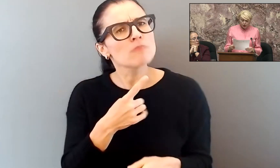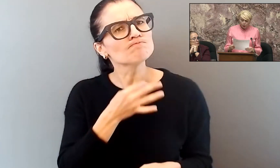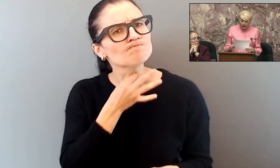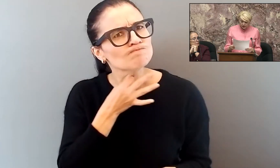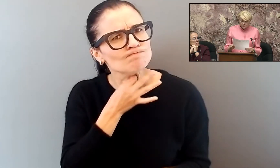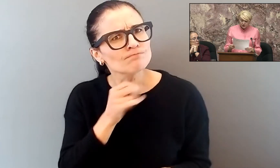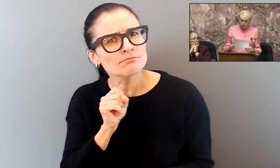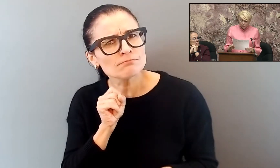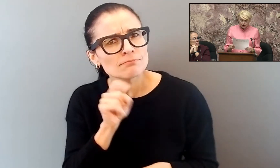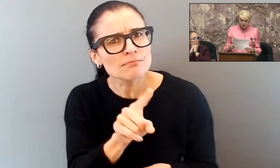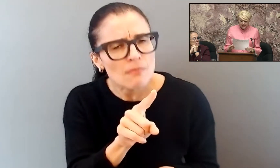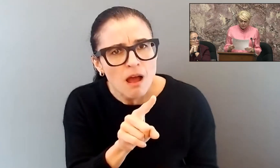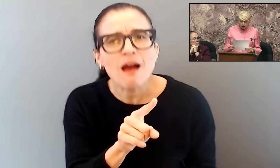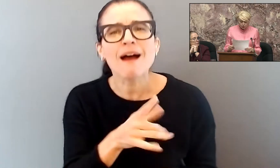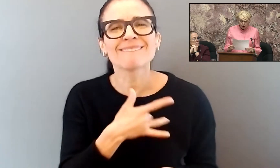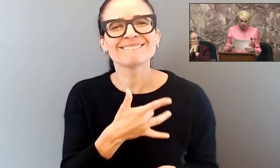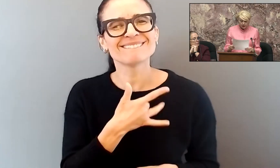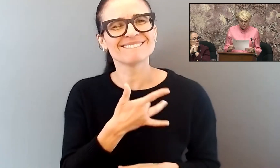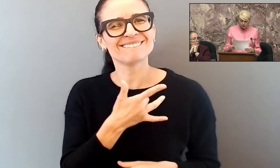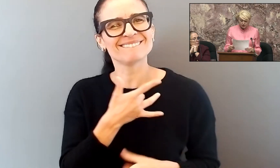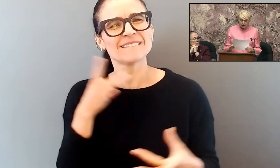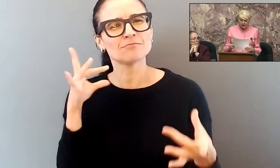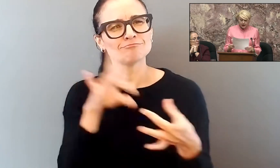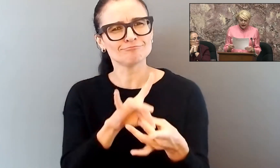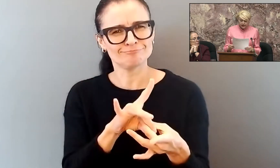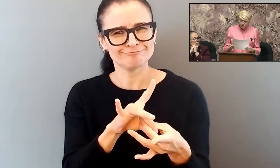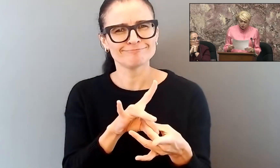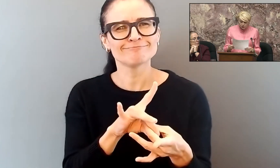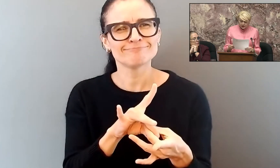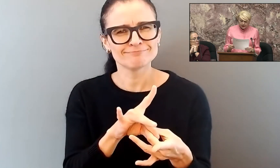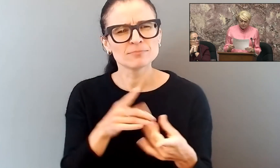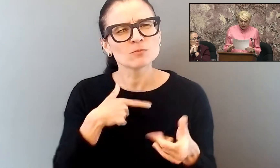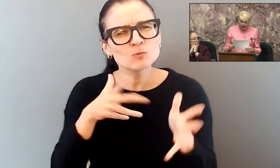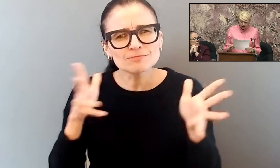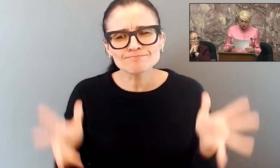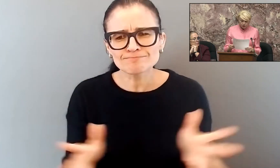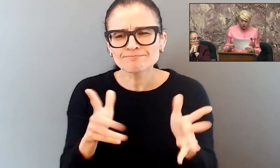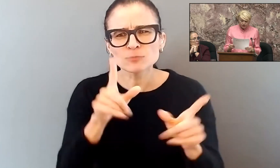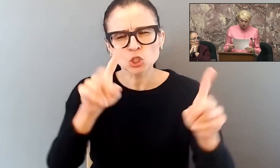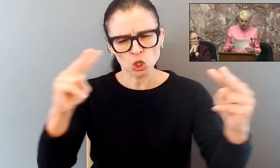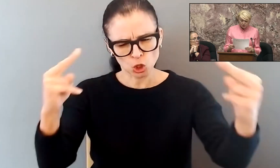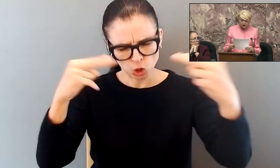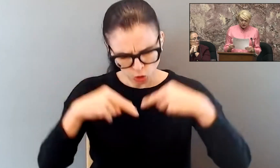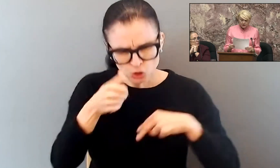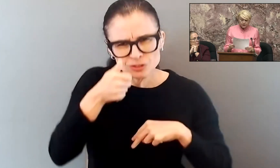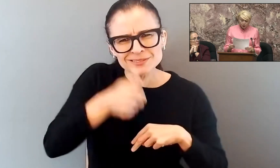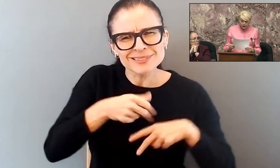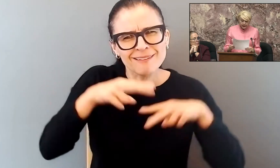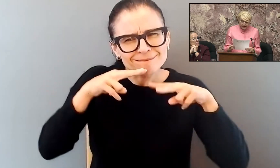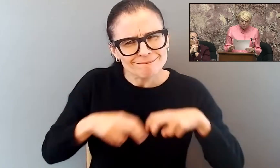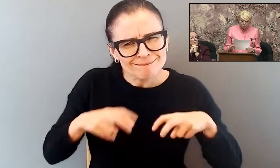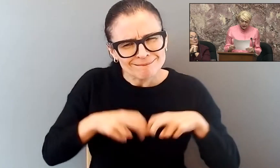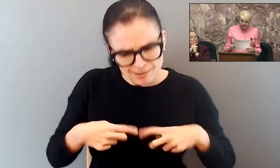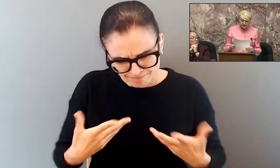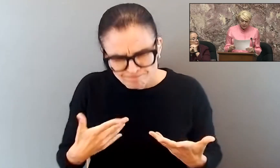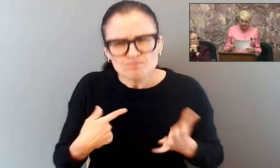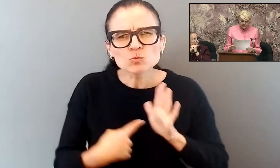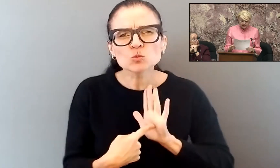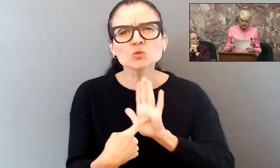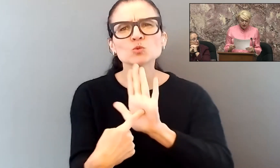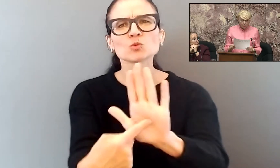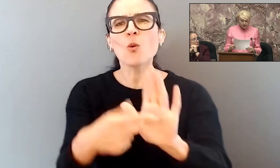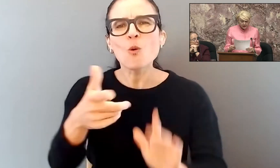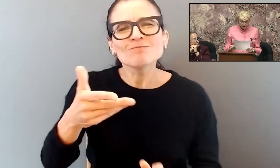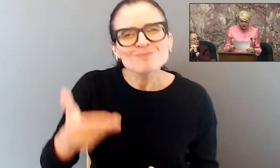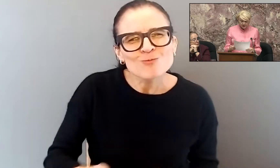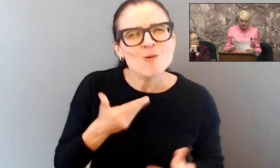deeper, welcomes those who seem new or uncertain, and chooses compassion over judgment. We can create